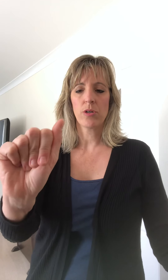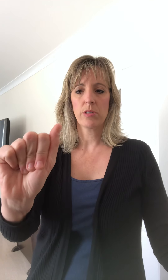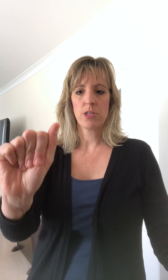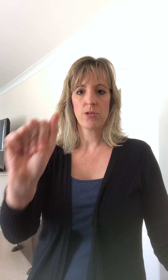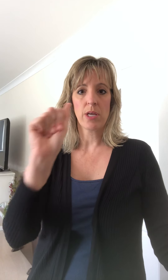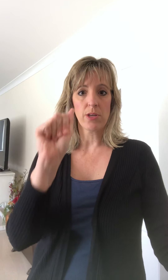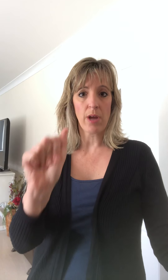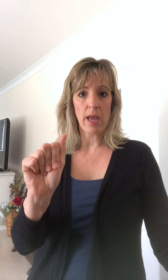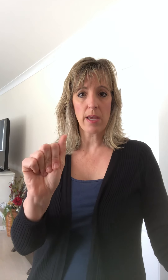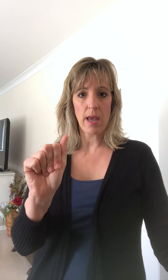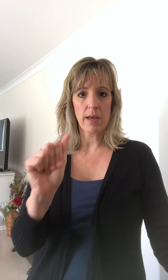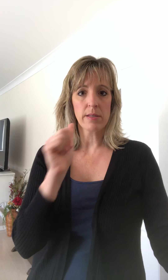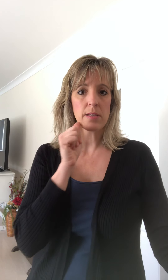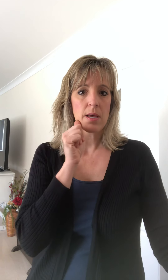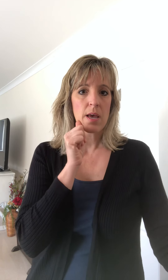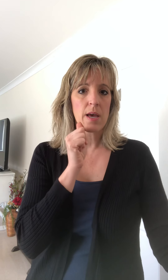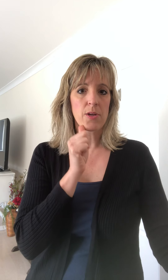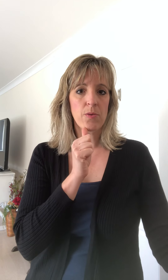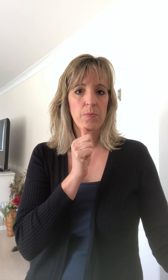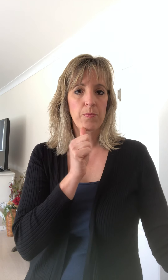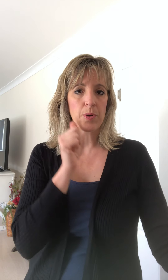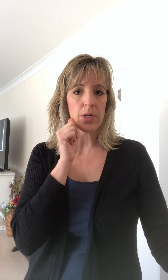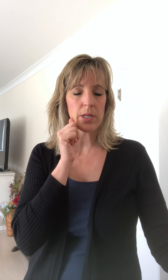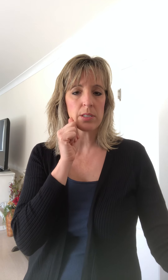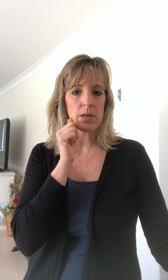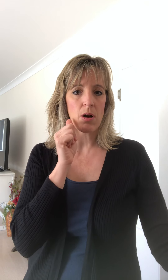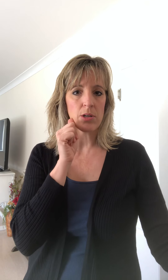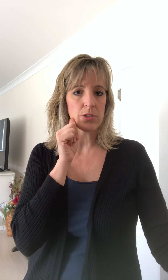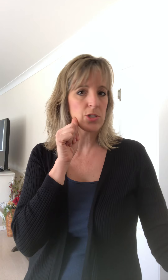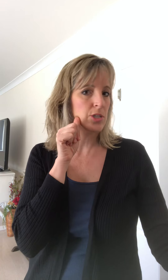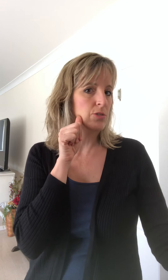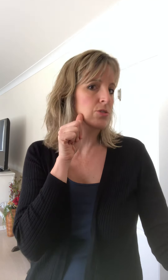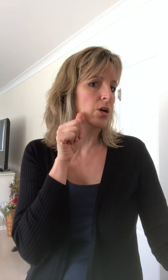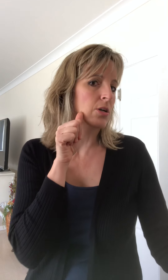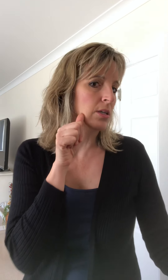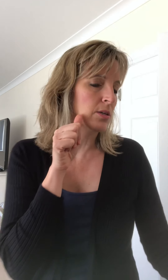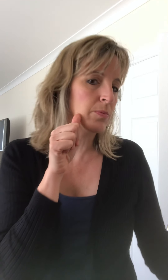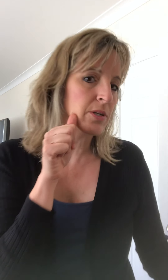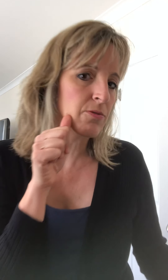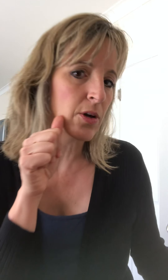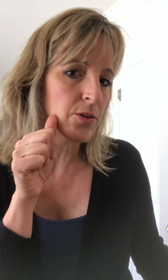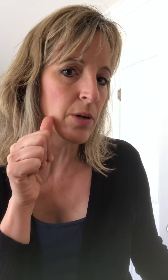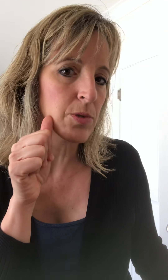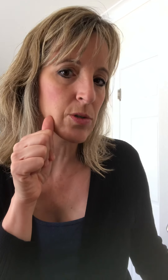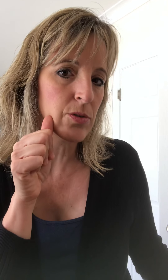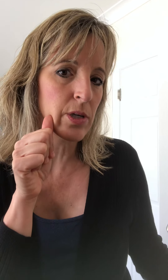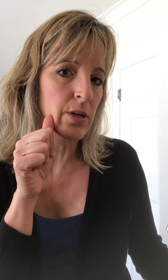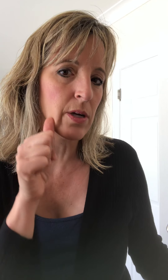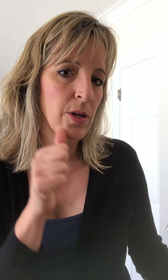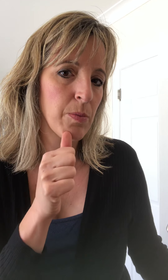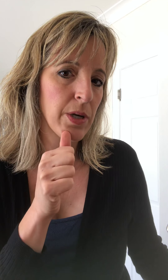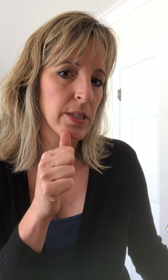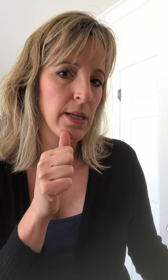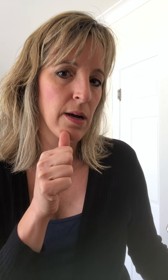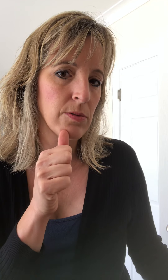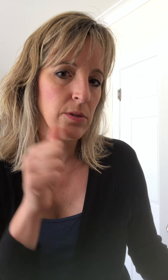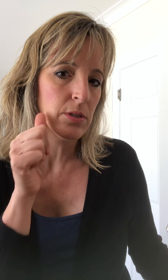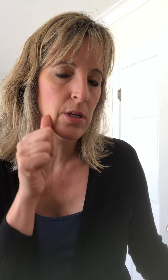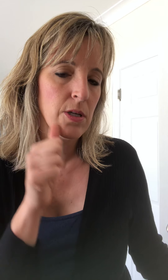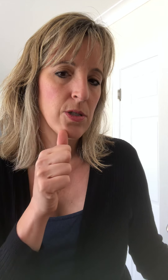is you take your A hand and you put it on your chin. You start a little bit farther up towards your ear and you bring it down to